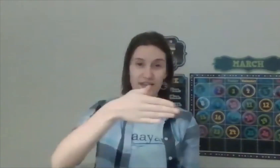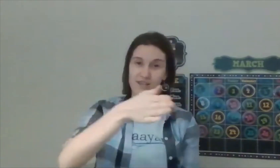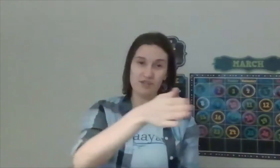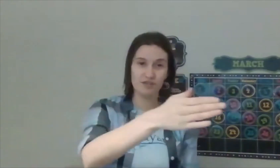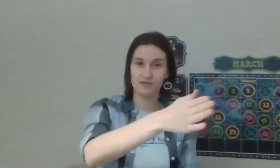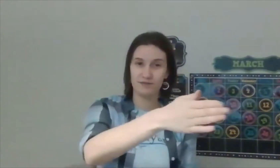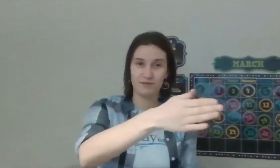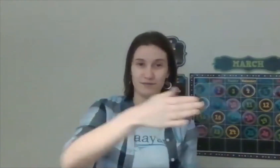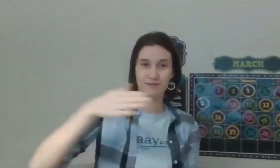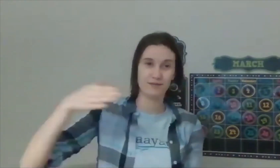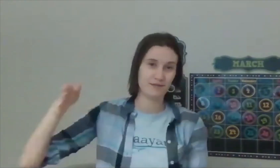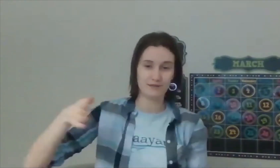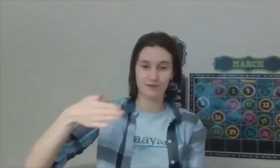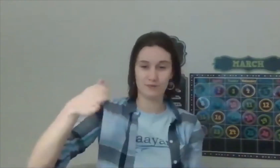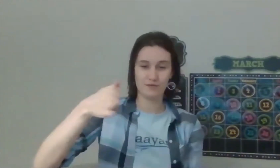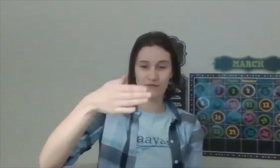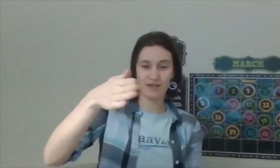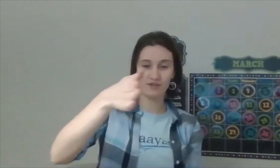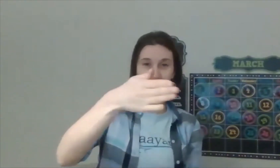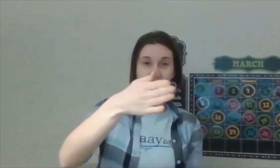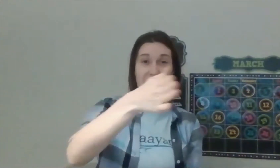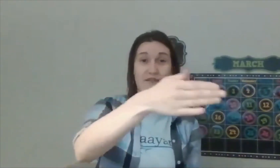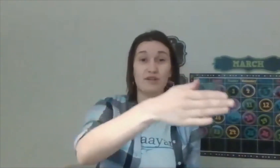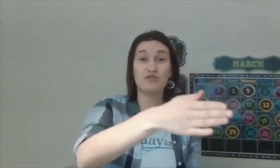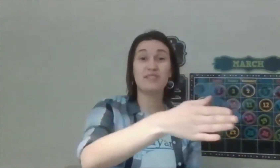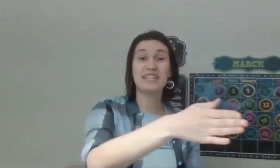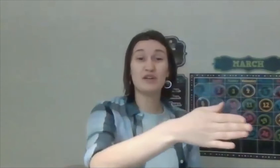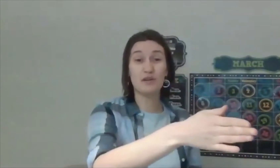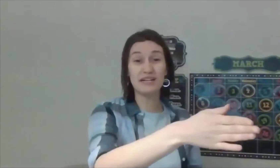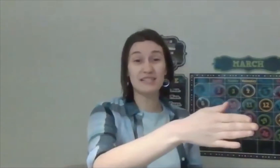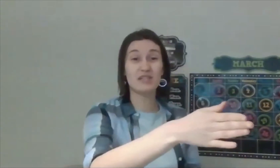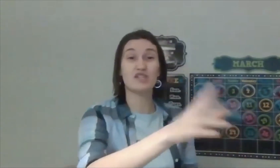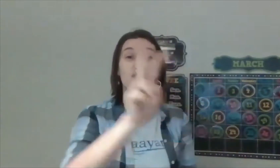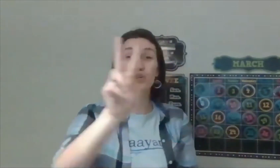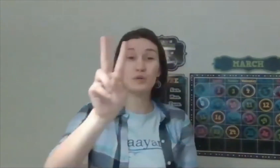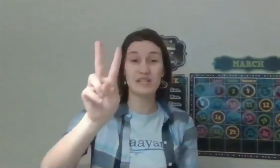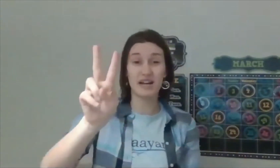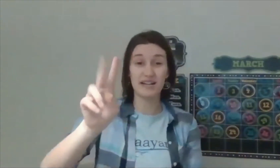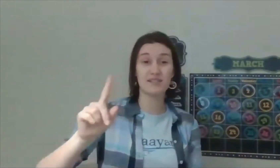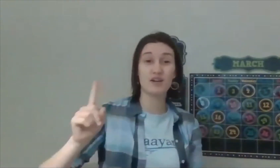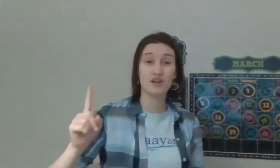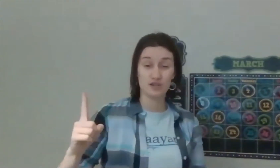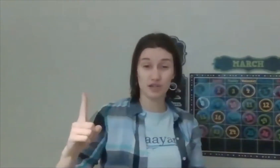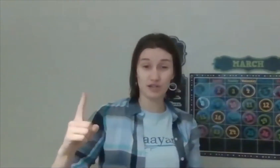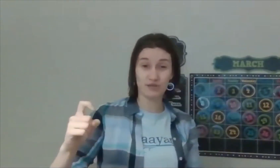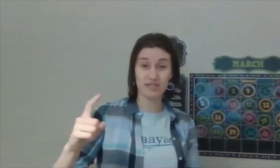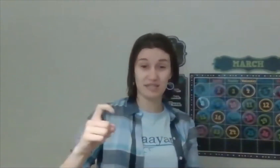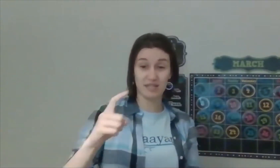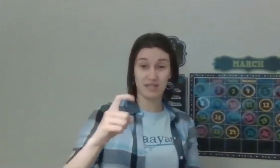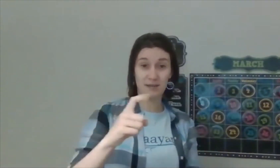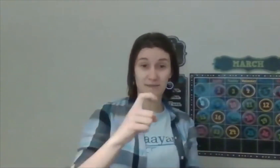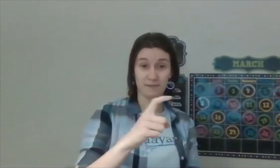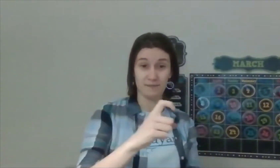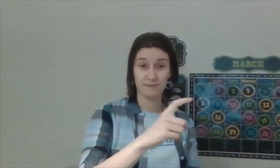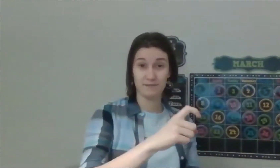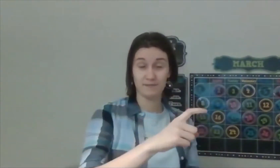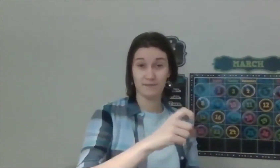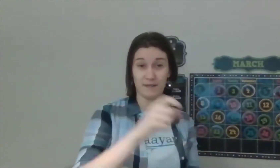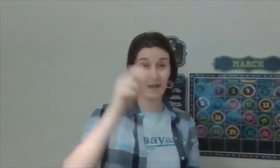fish. We're gonna do fish, and then we're gonna do seahorse. So this is 2 signs. So you're gonna do sea, and